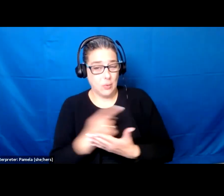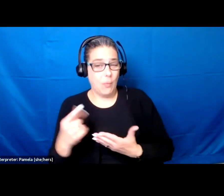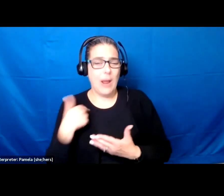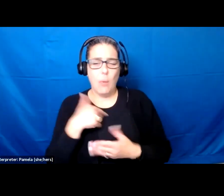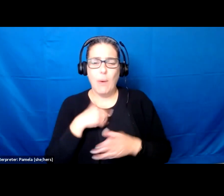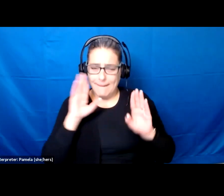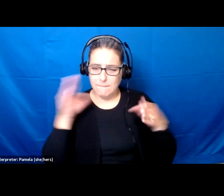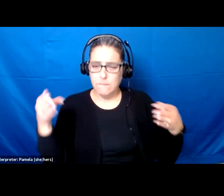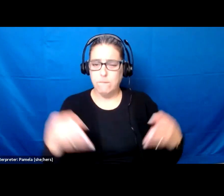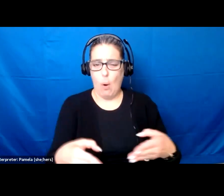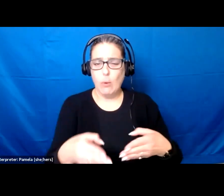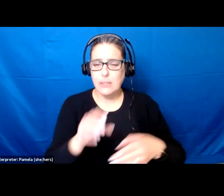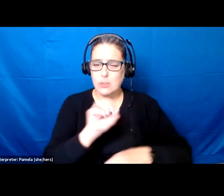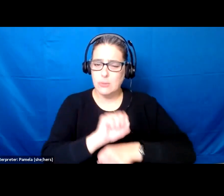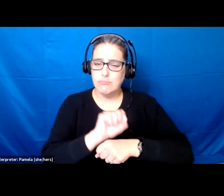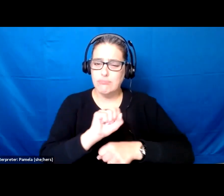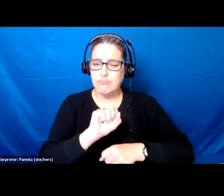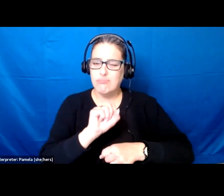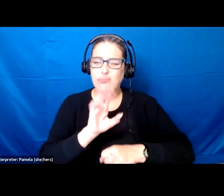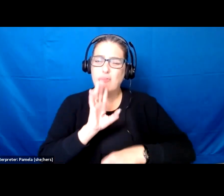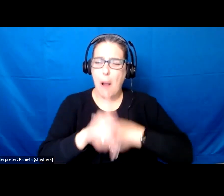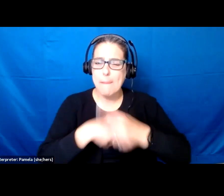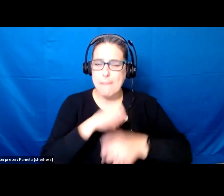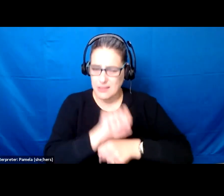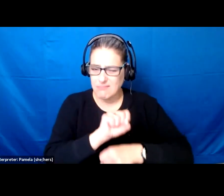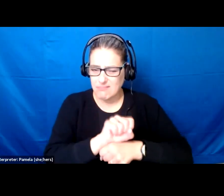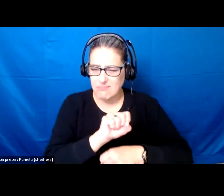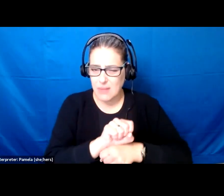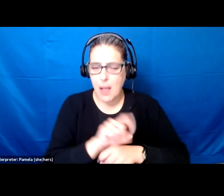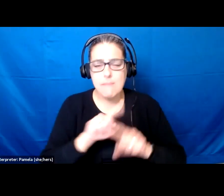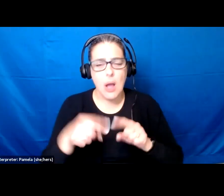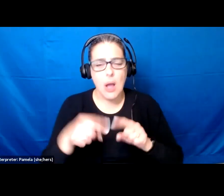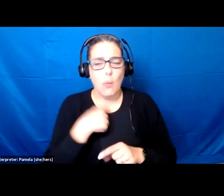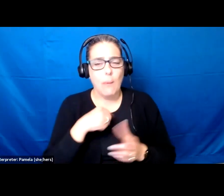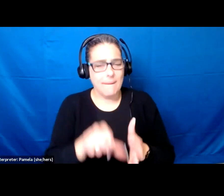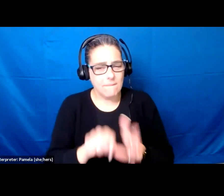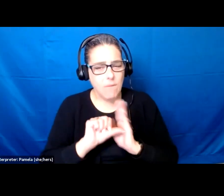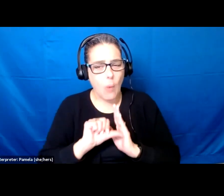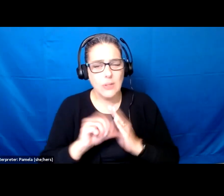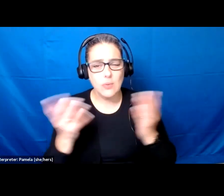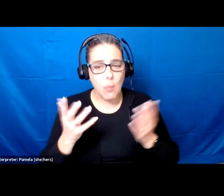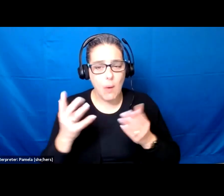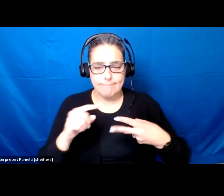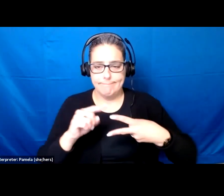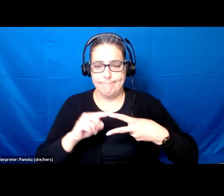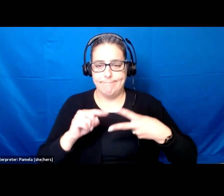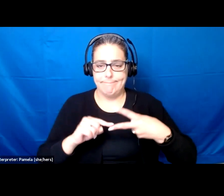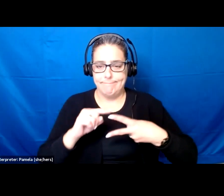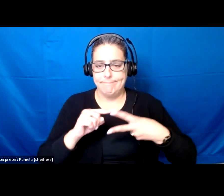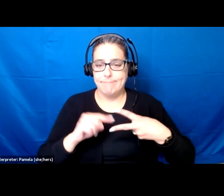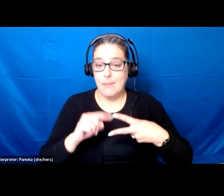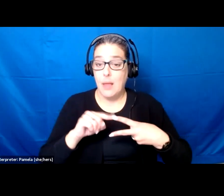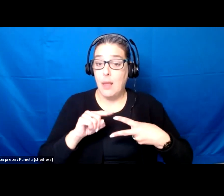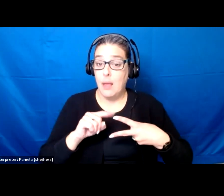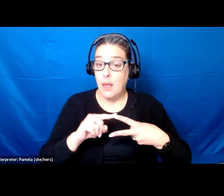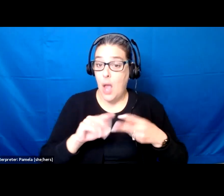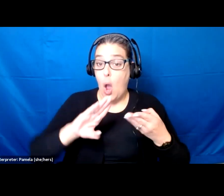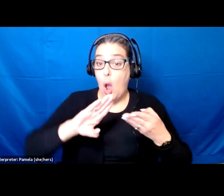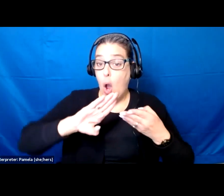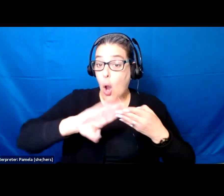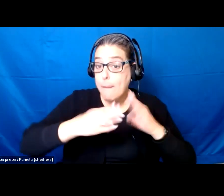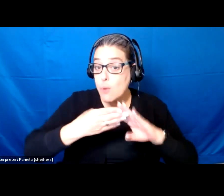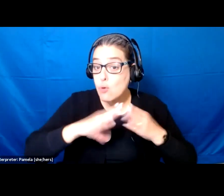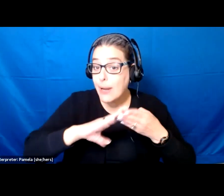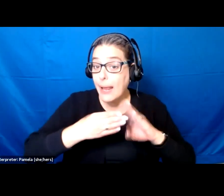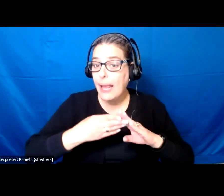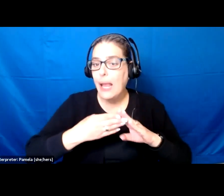aspect to these discussions are community inclusion, is community inclusion.